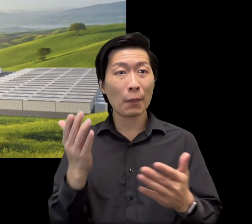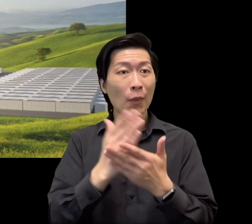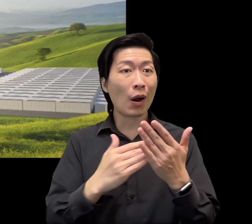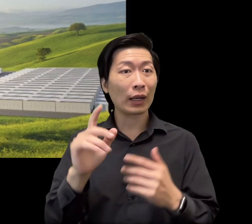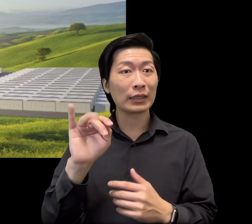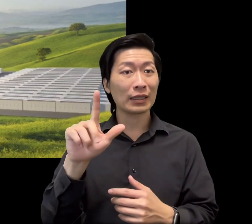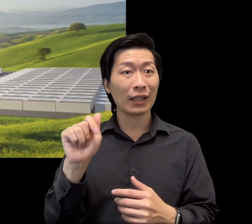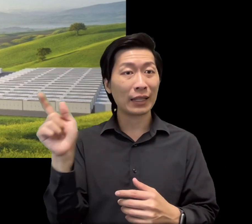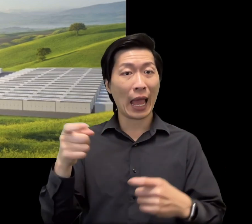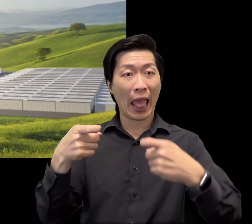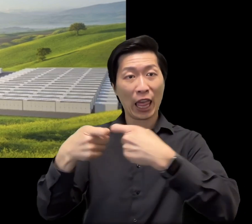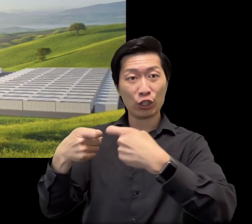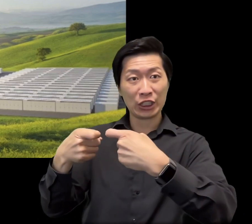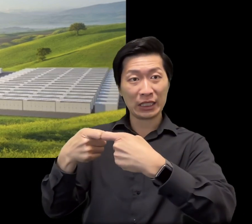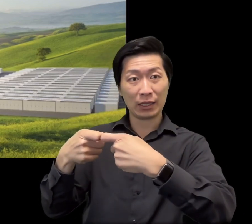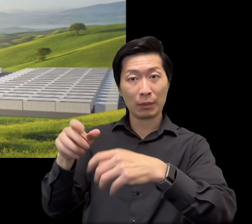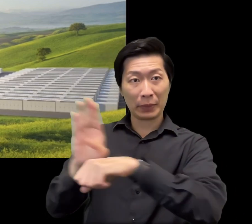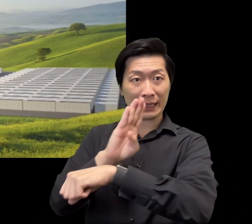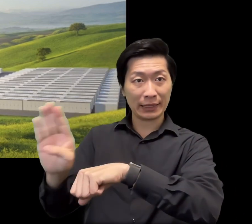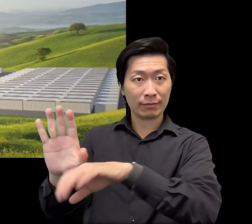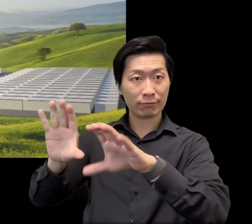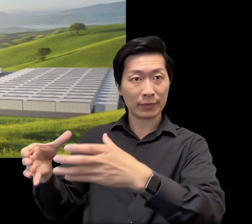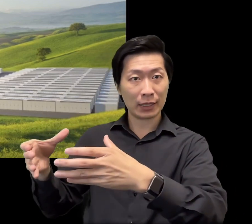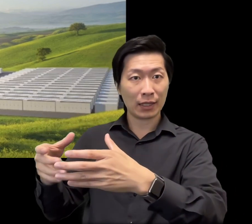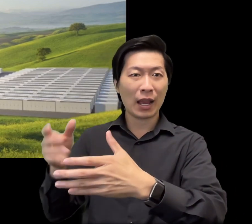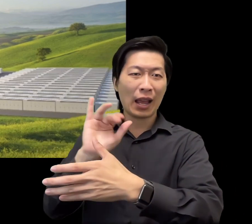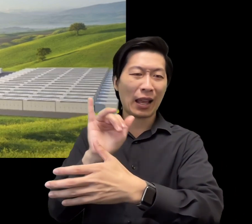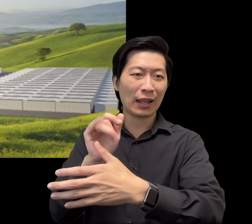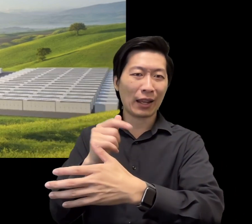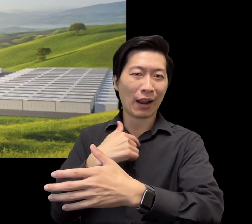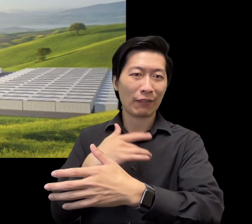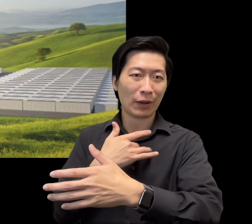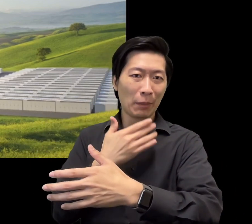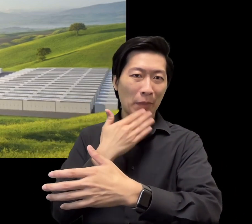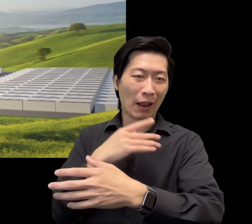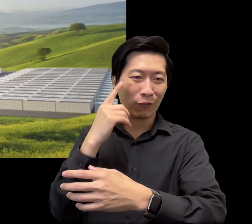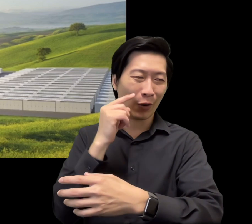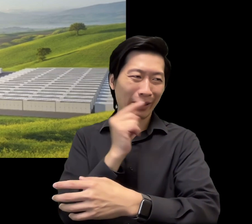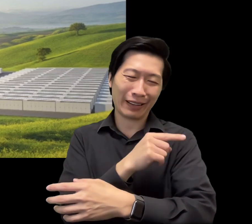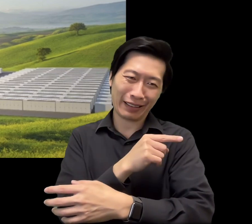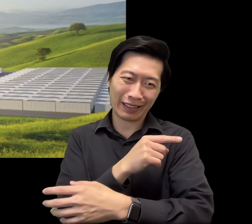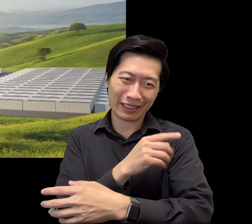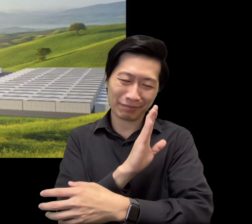interesting part about Tesla's energy division, also I feel kind of bad for him, I'm sorry.